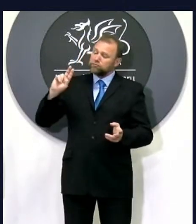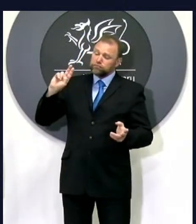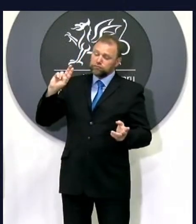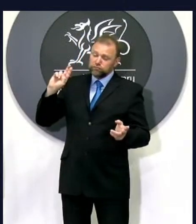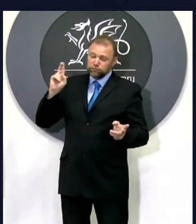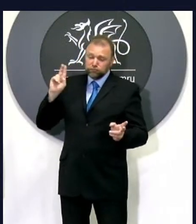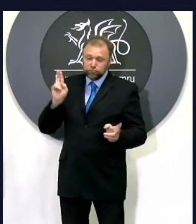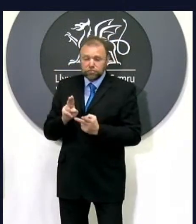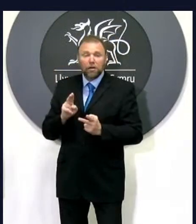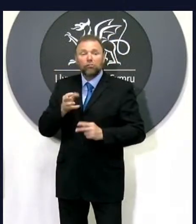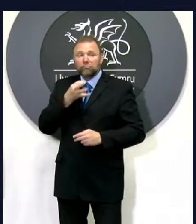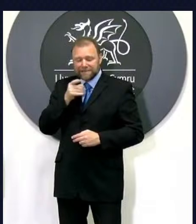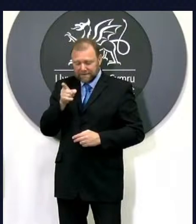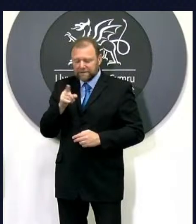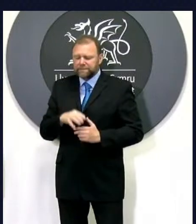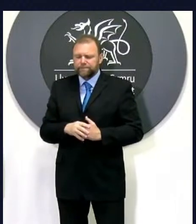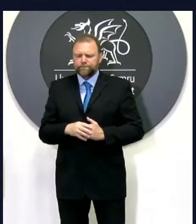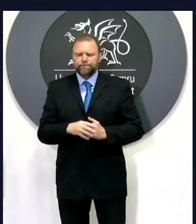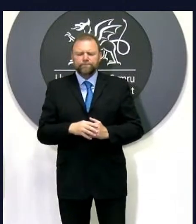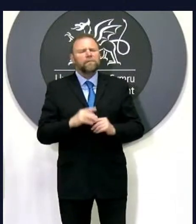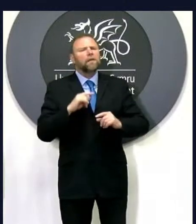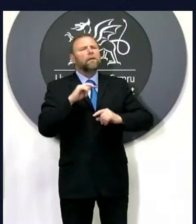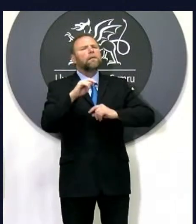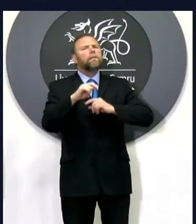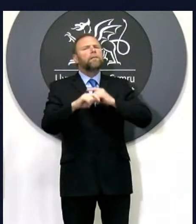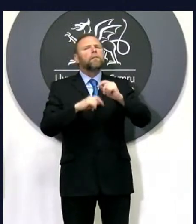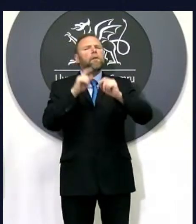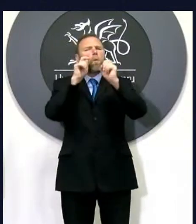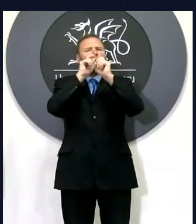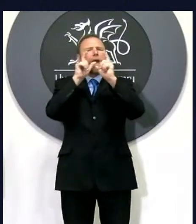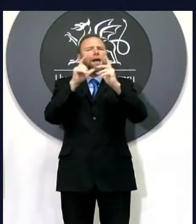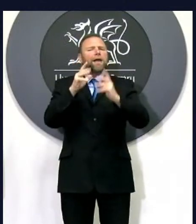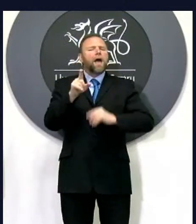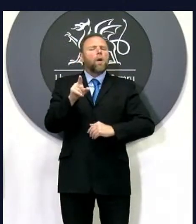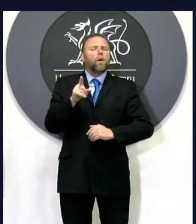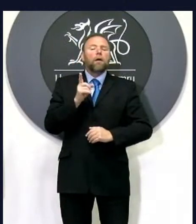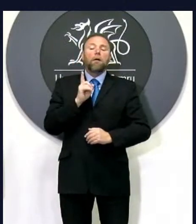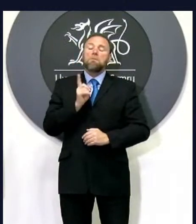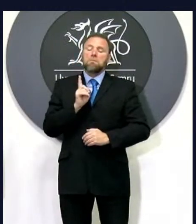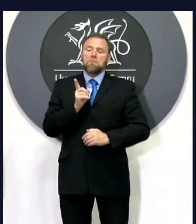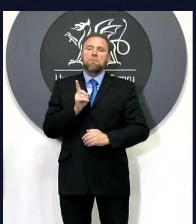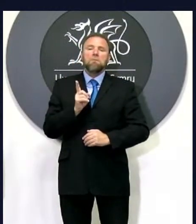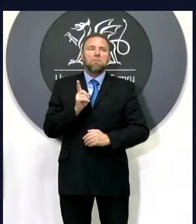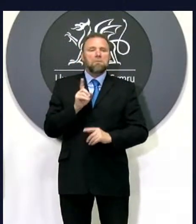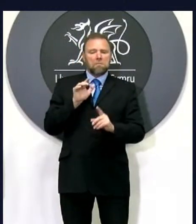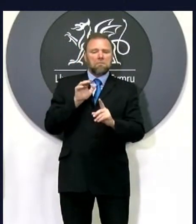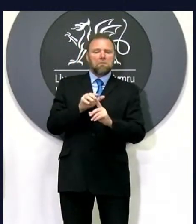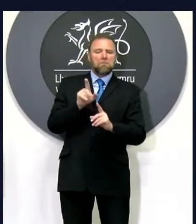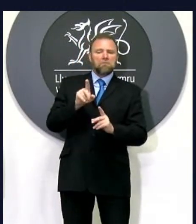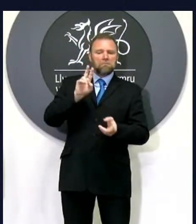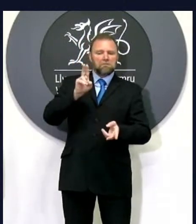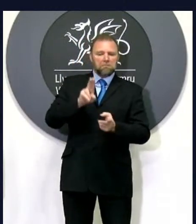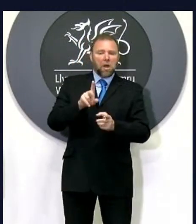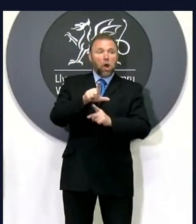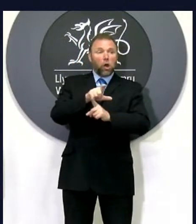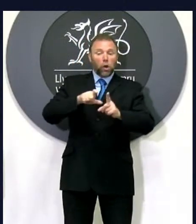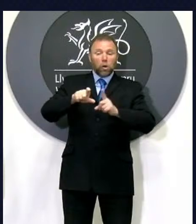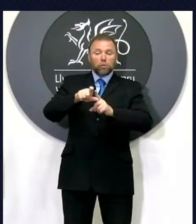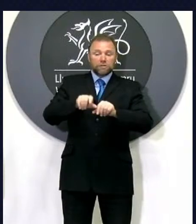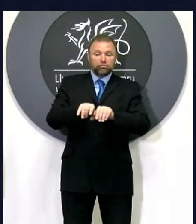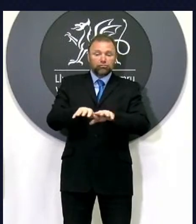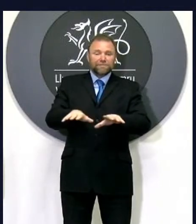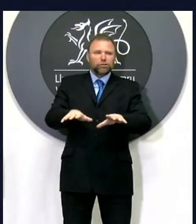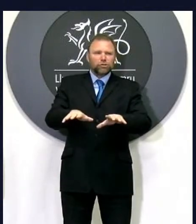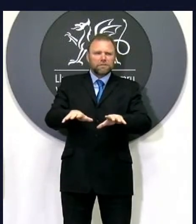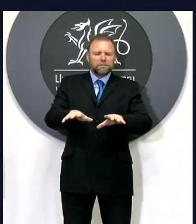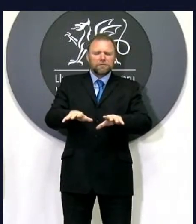what's become apparent, you know, over the last number of weeks is that they also have an effect in terms of reducing some community transmission. We don't know how big that